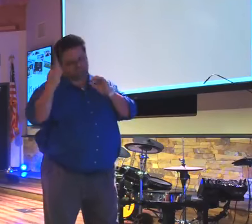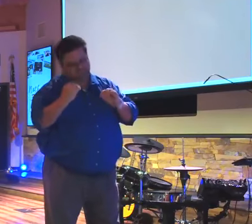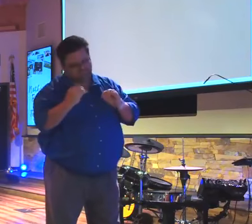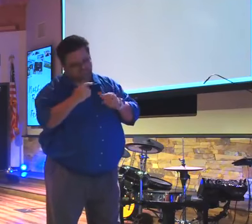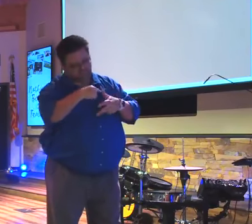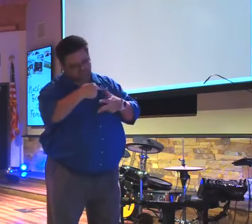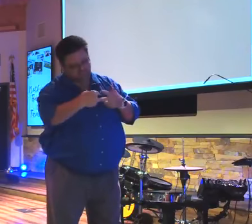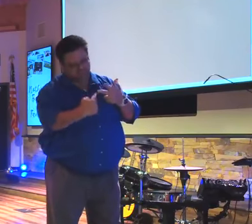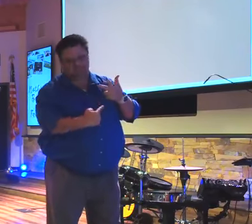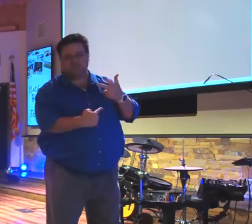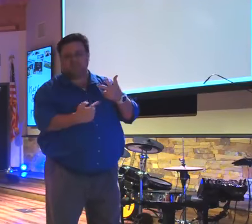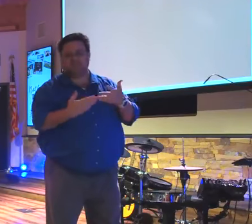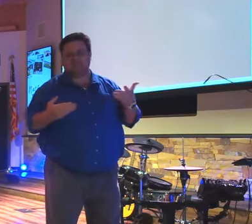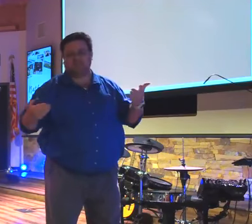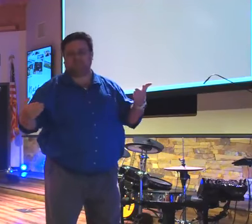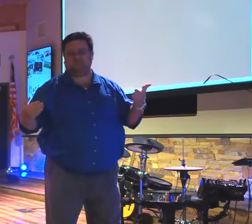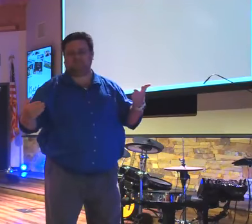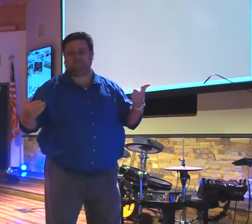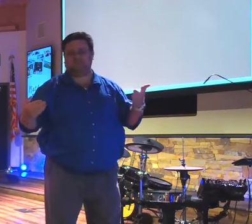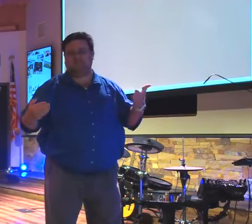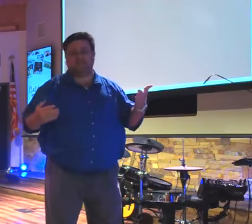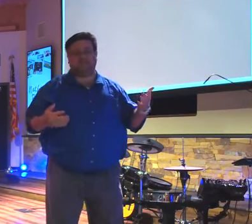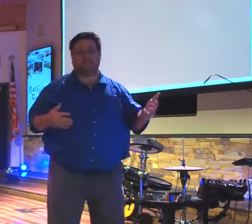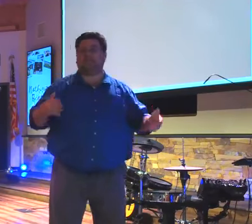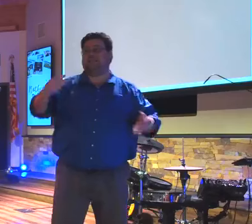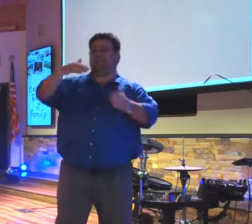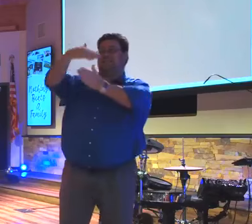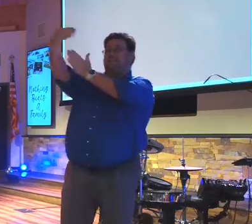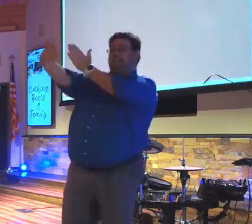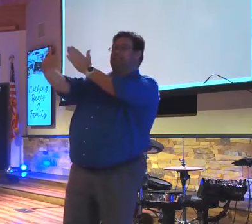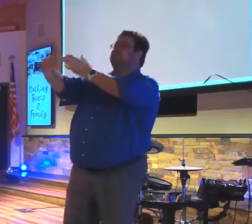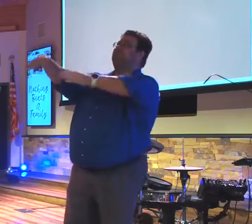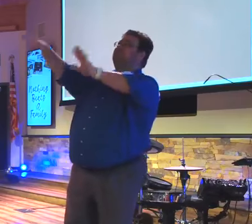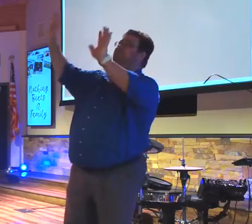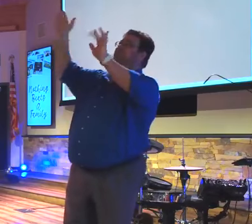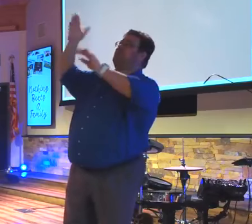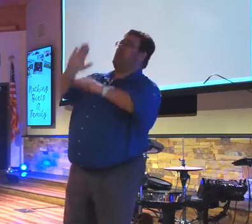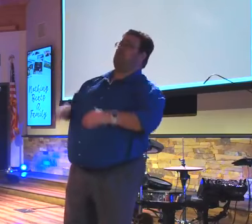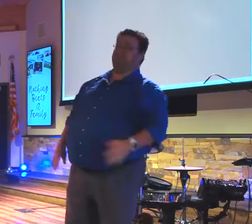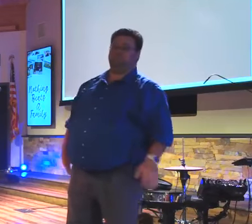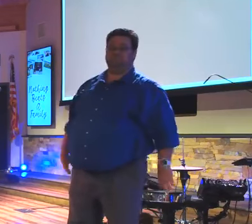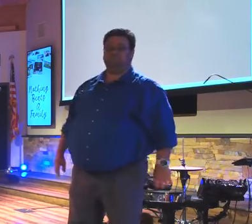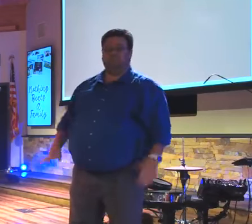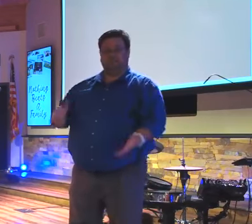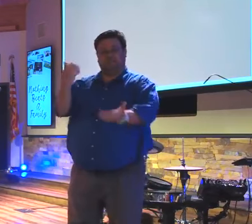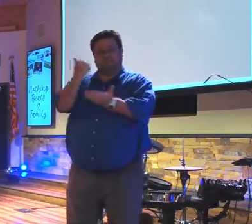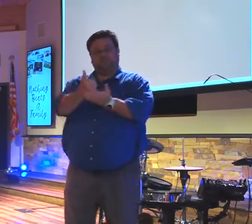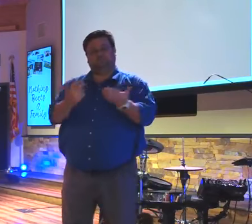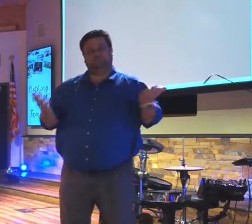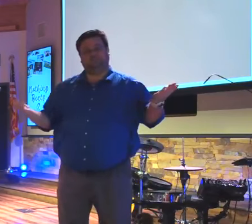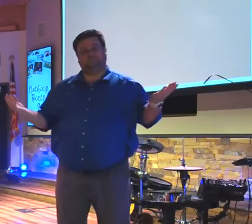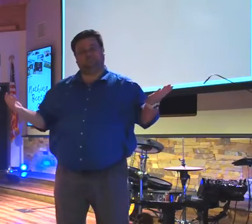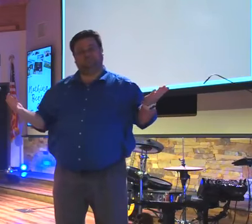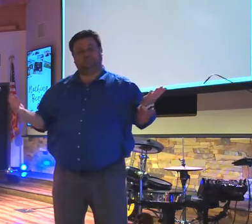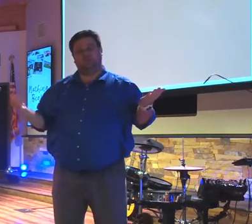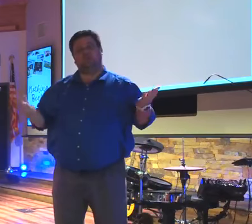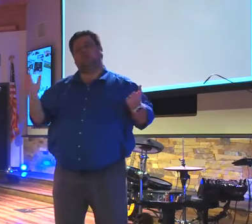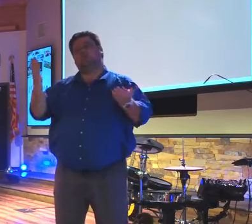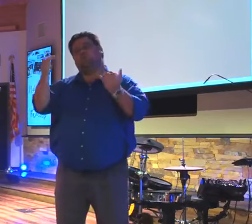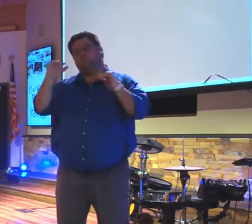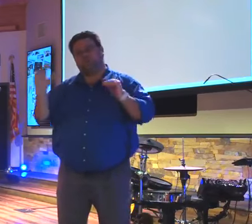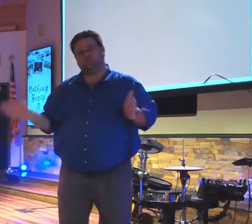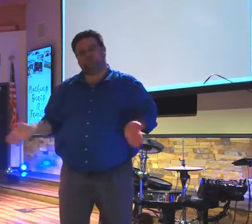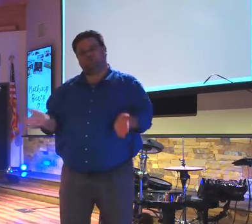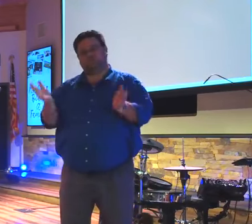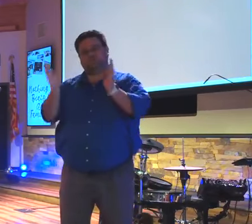three things, and ultimately, you're going to have to leave it with God. Amen, church? So I hope it's an encouragement to you.